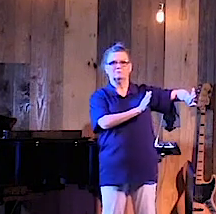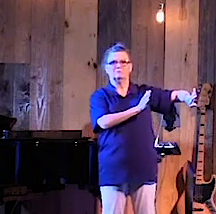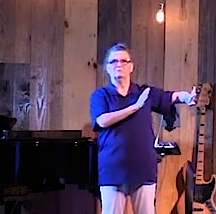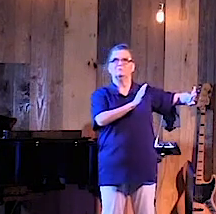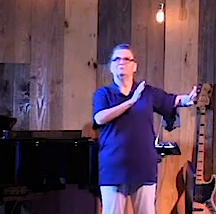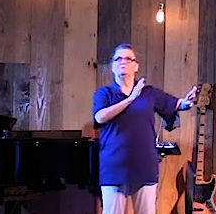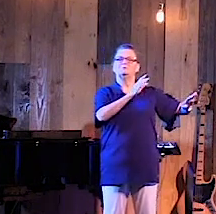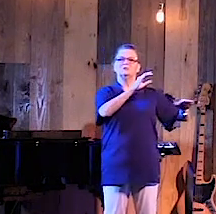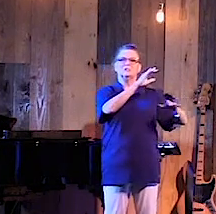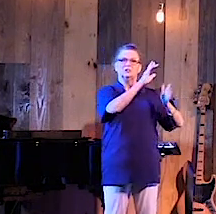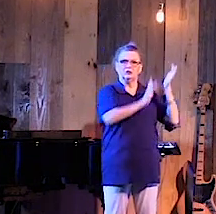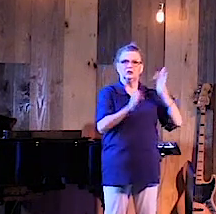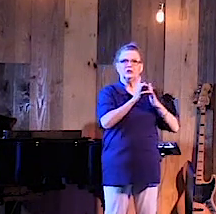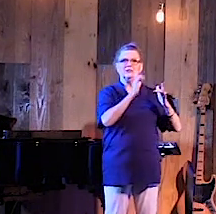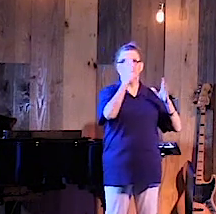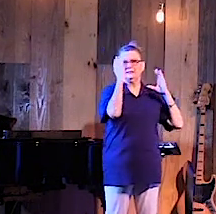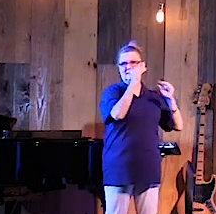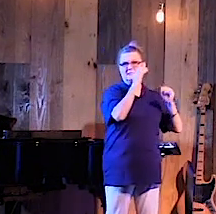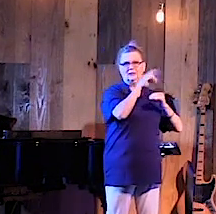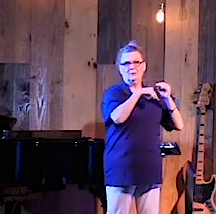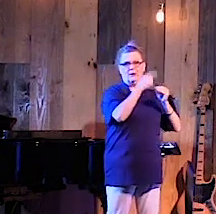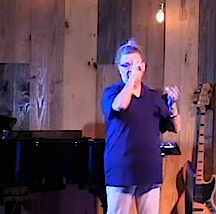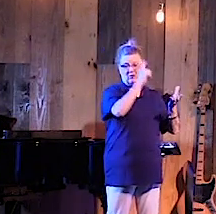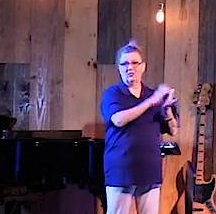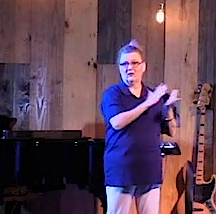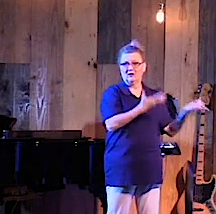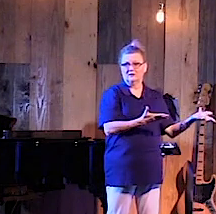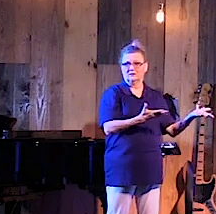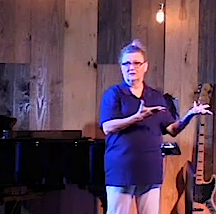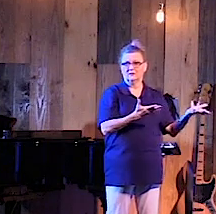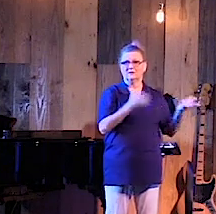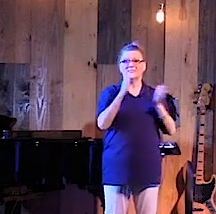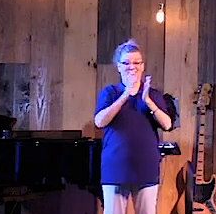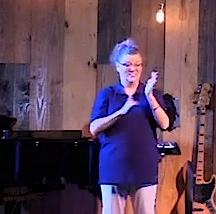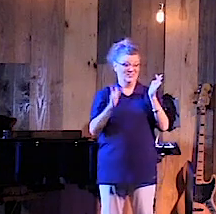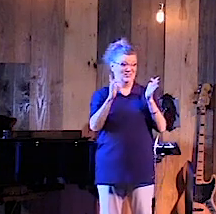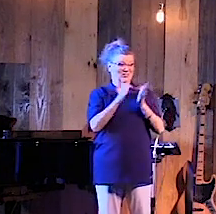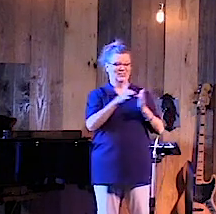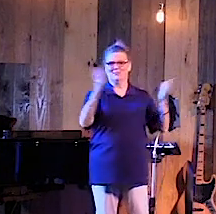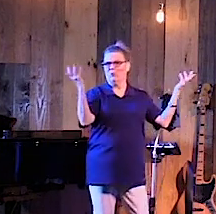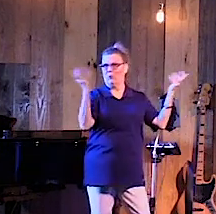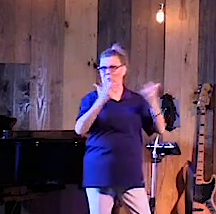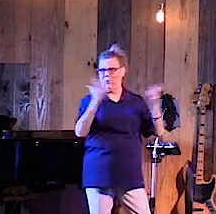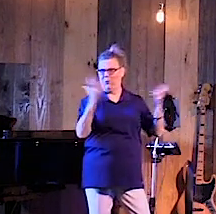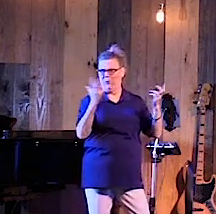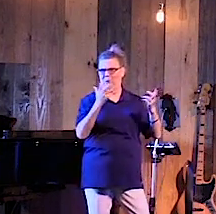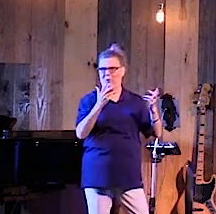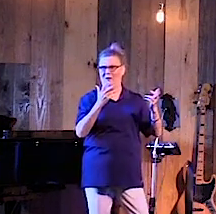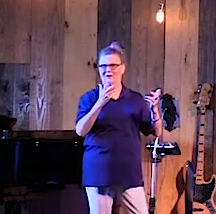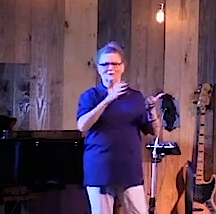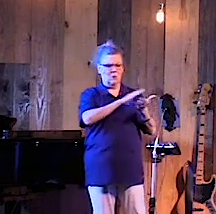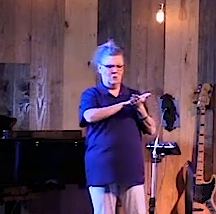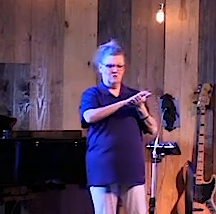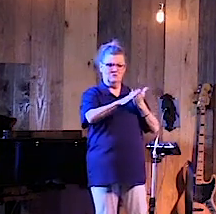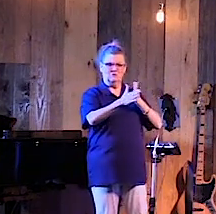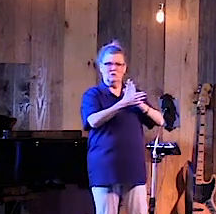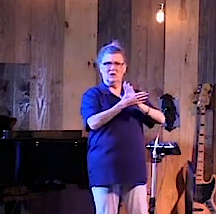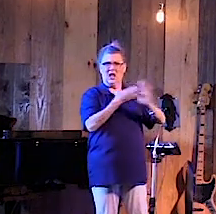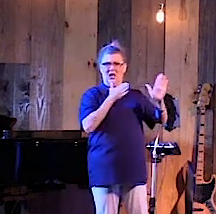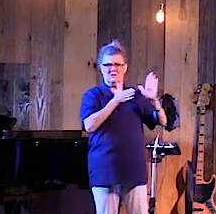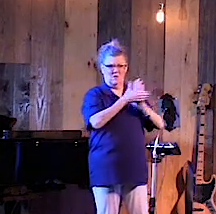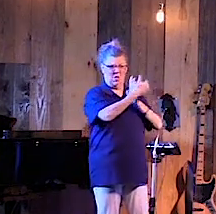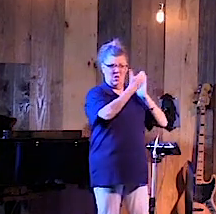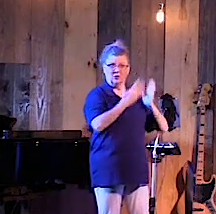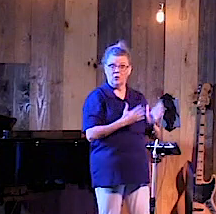life. I mean, people say things like this: Jesus, he's awesome. I mean, he forgave adulterers. That makes